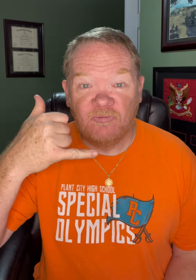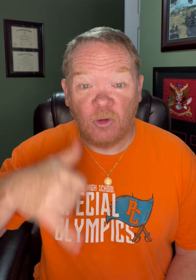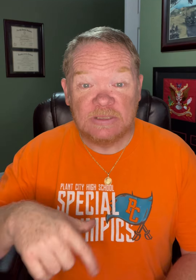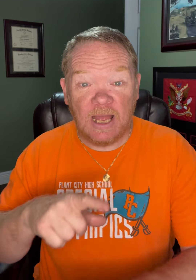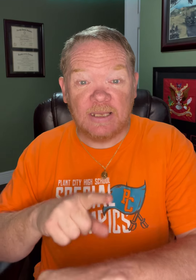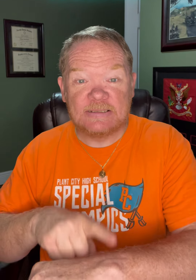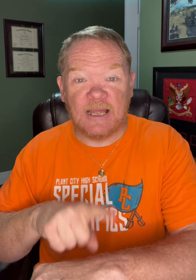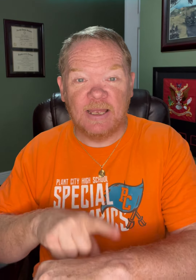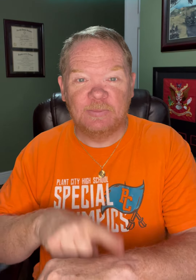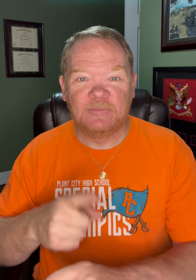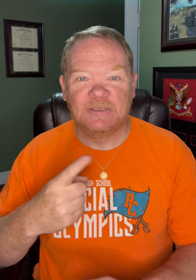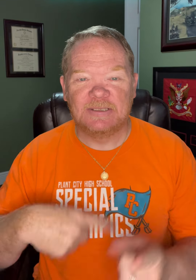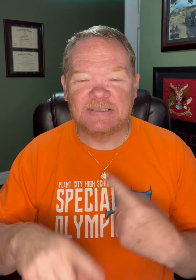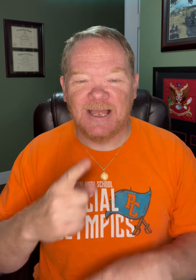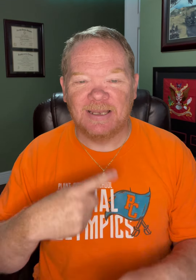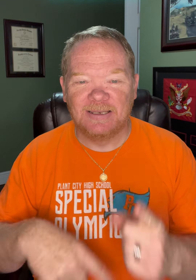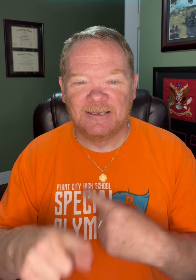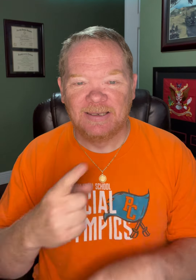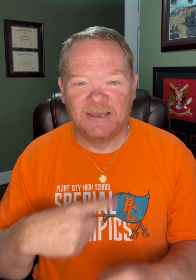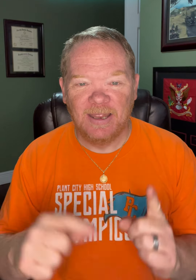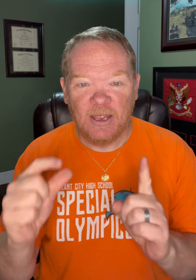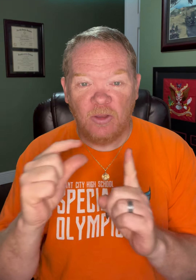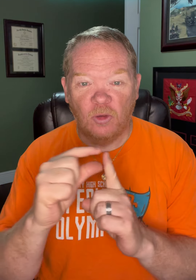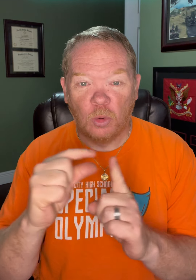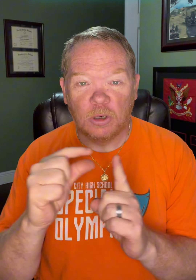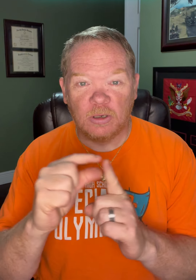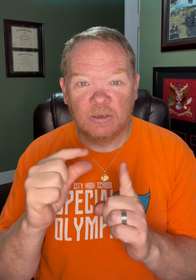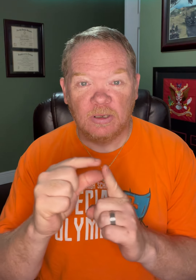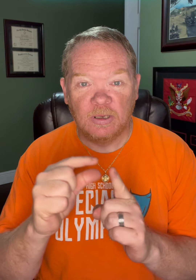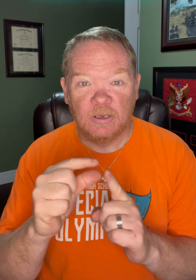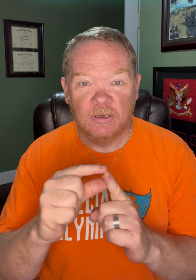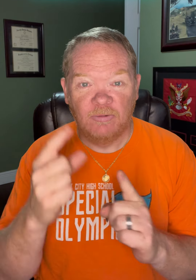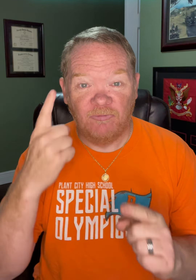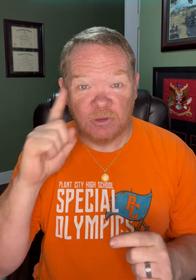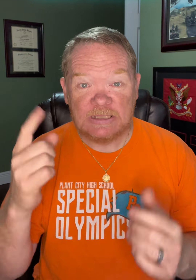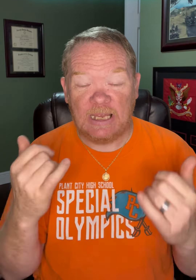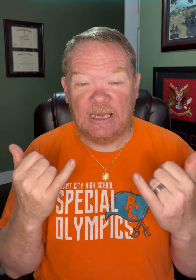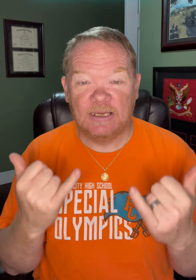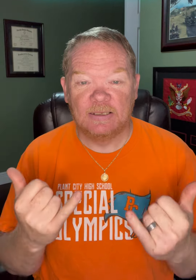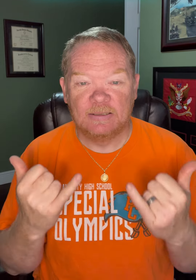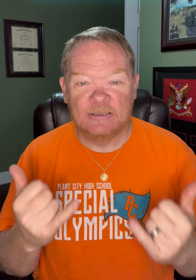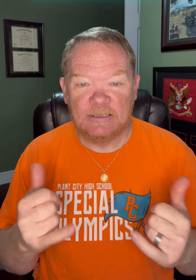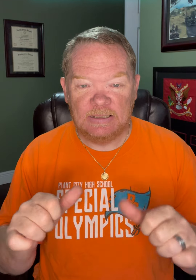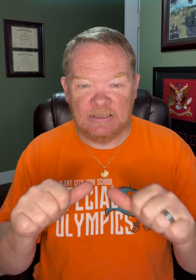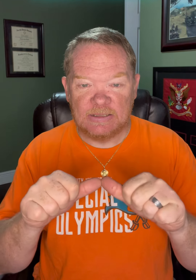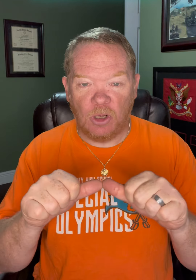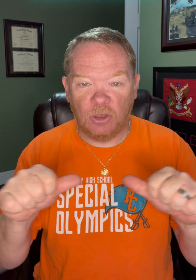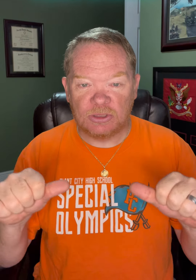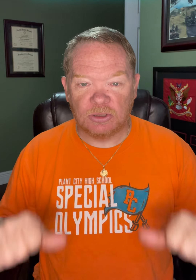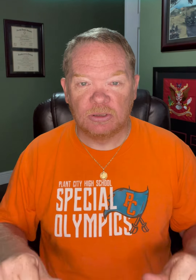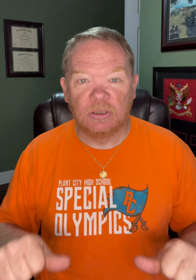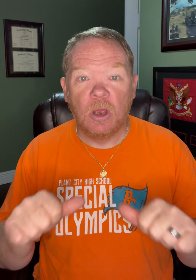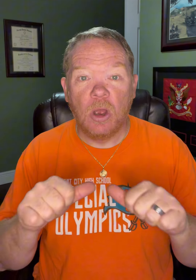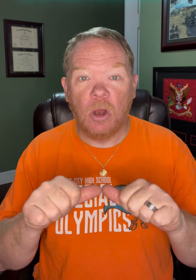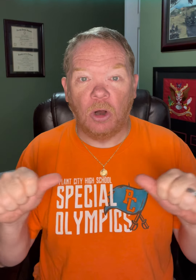Phones down, it's time to sign. The word for today is altar.